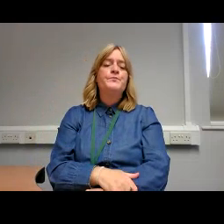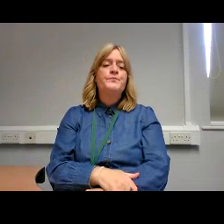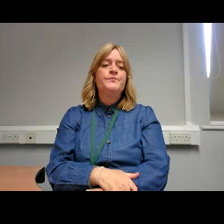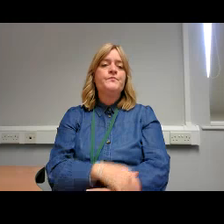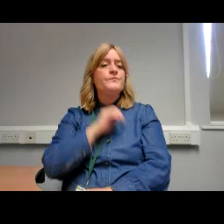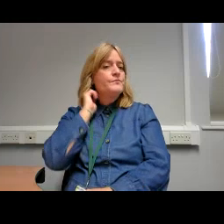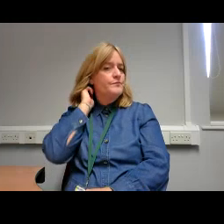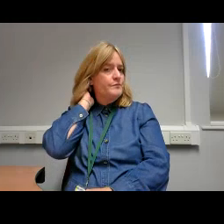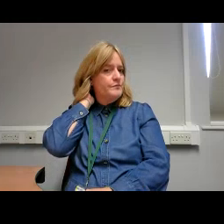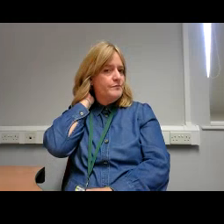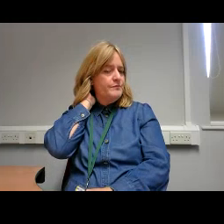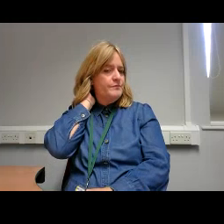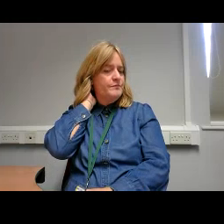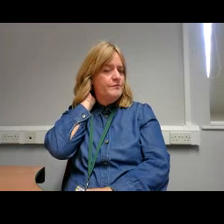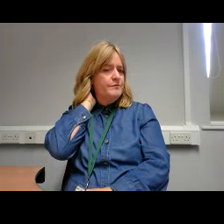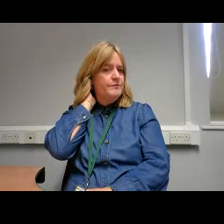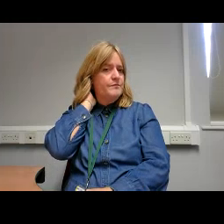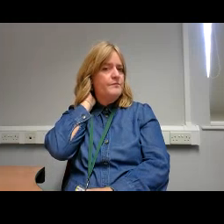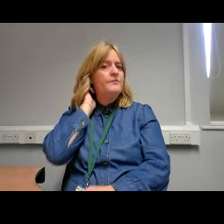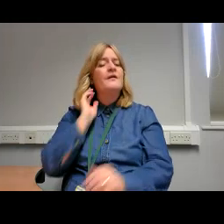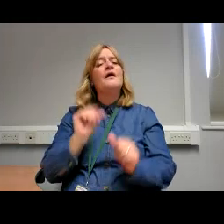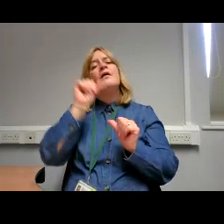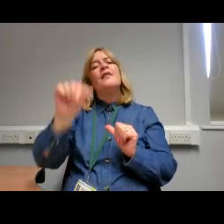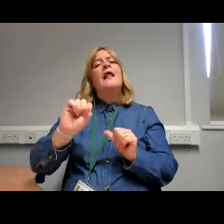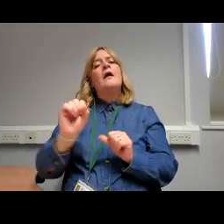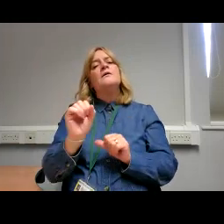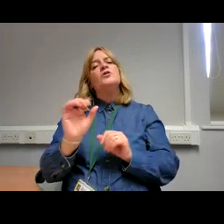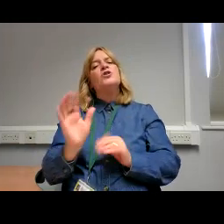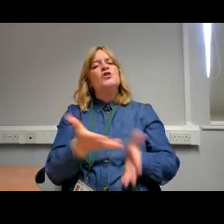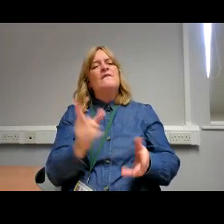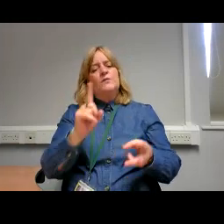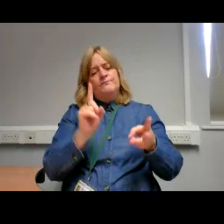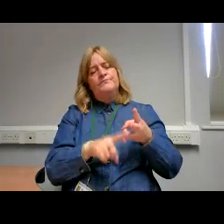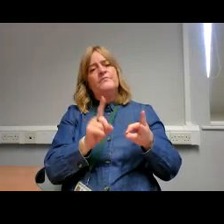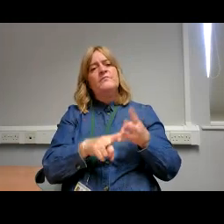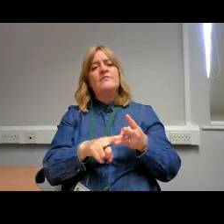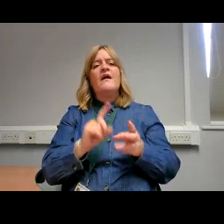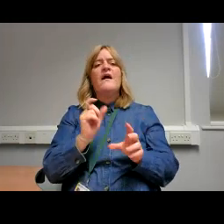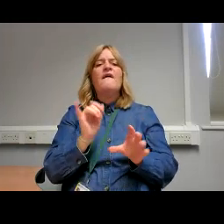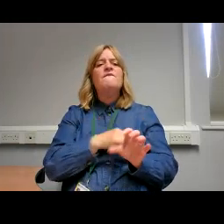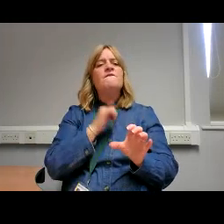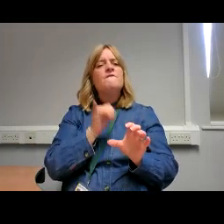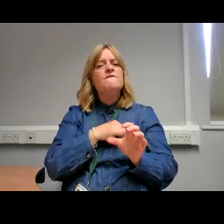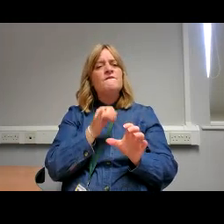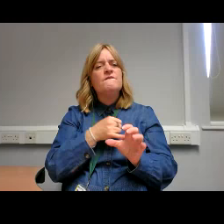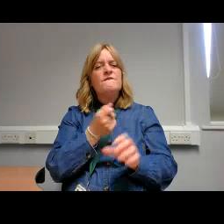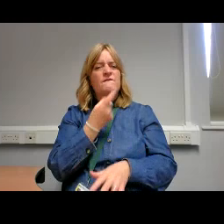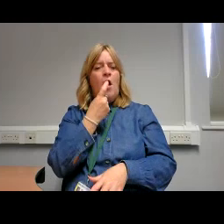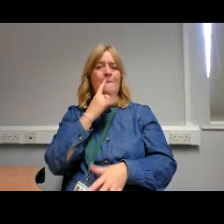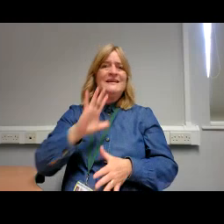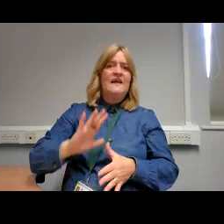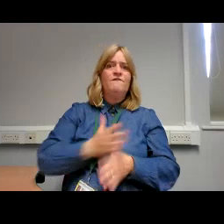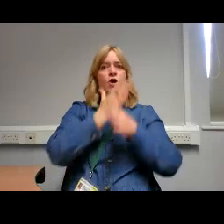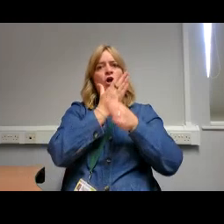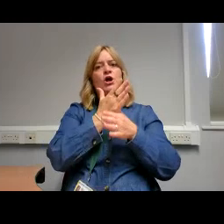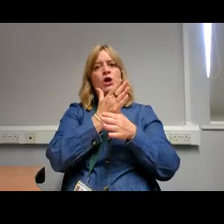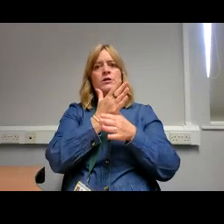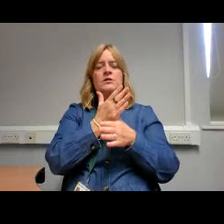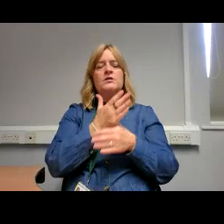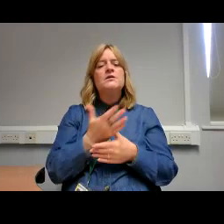So the next service was around a pharmacy first service. So you've probably seen a lot in the press around this service. It came